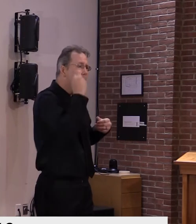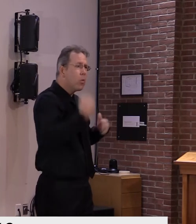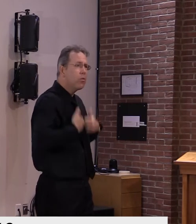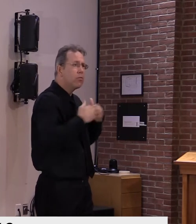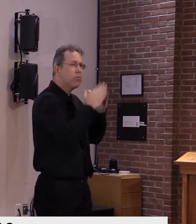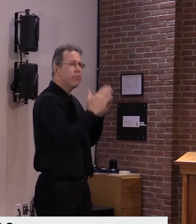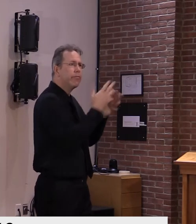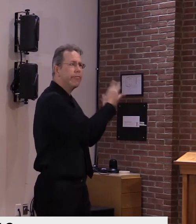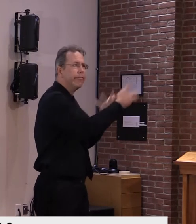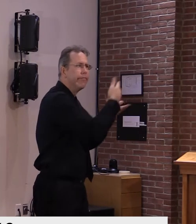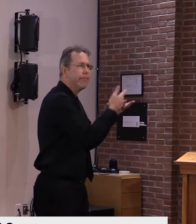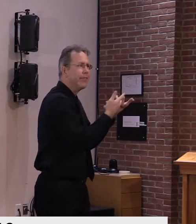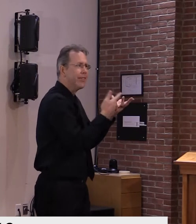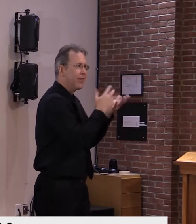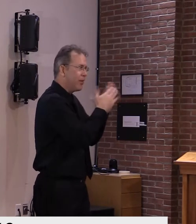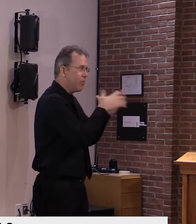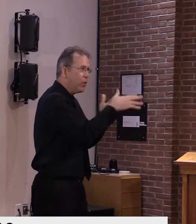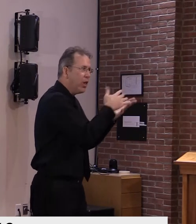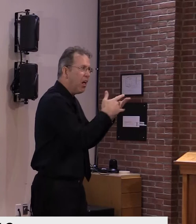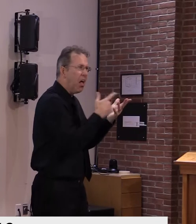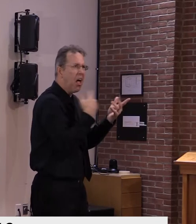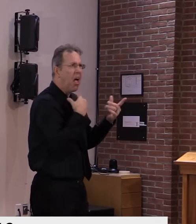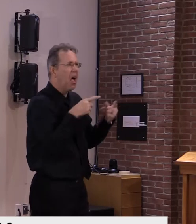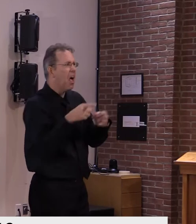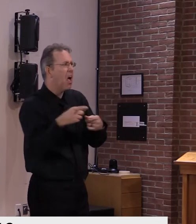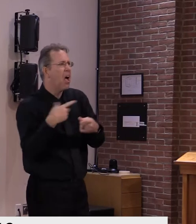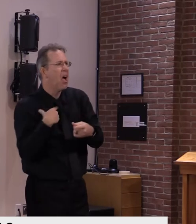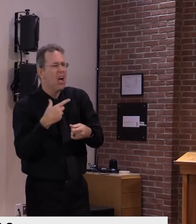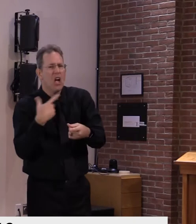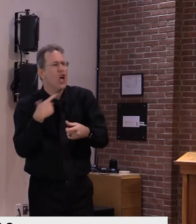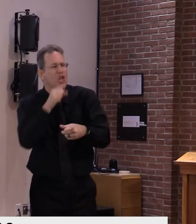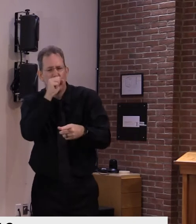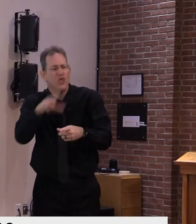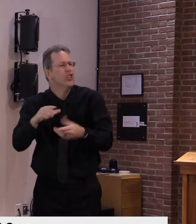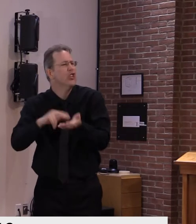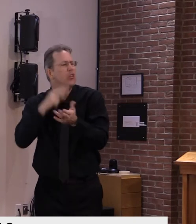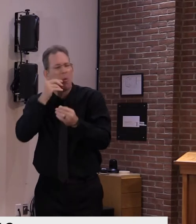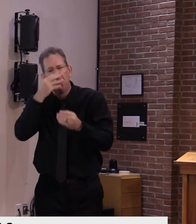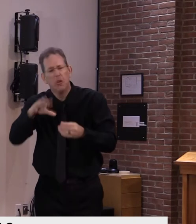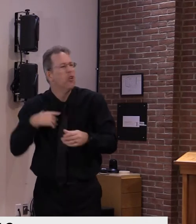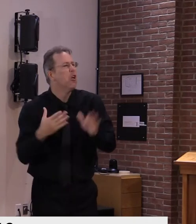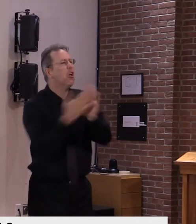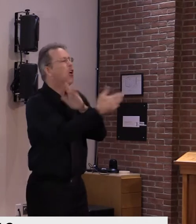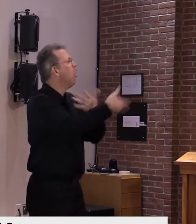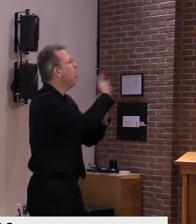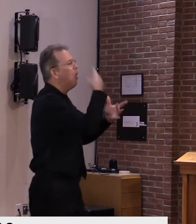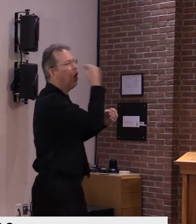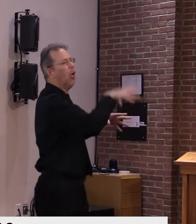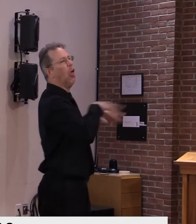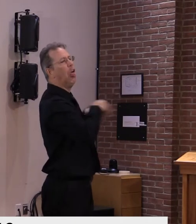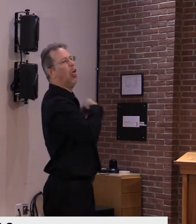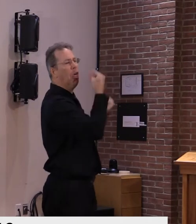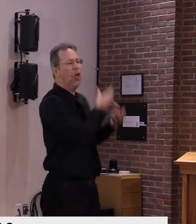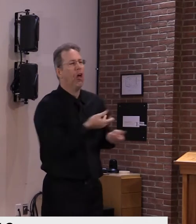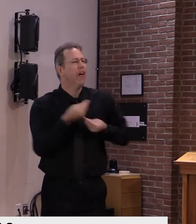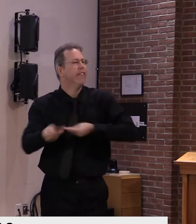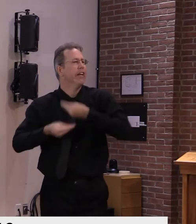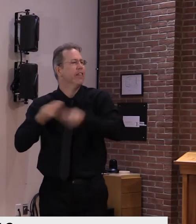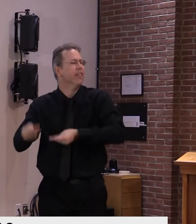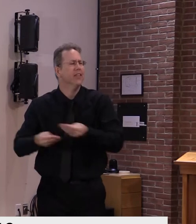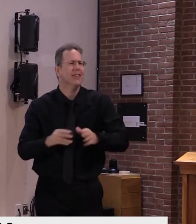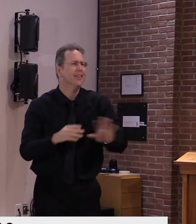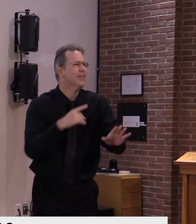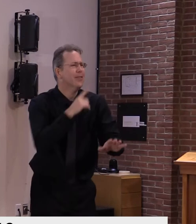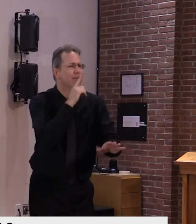attending social gatherings that they shouldn't be, or leaving the state and coming back without quarantining. They're just subject to the same forces we